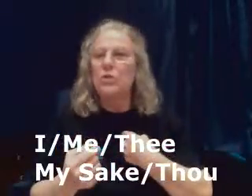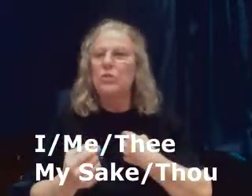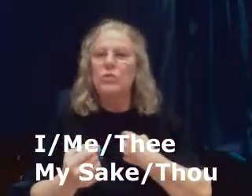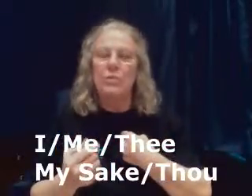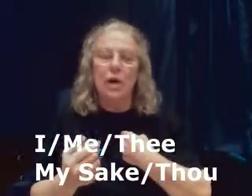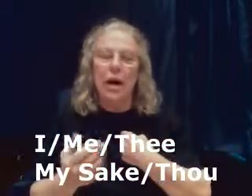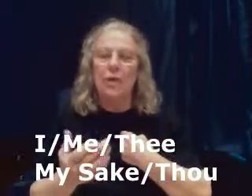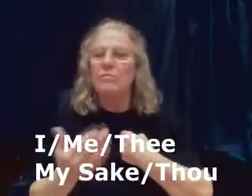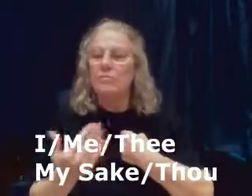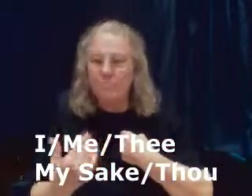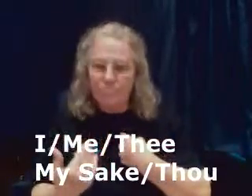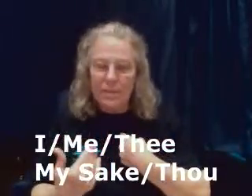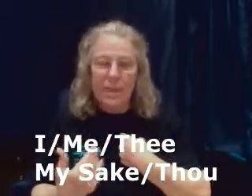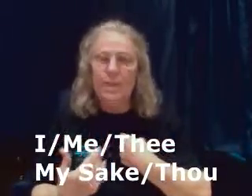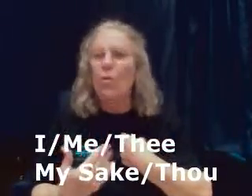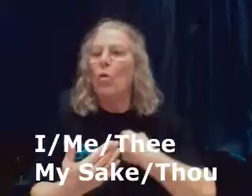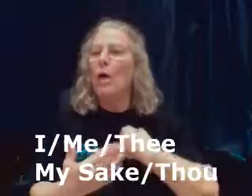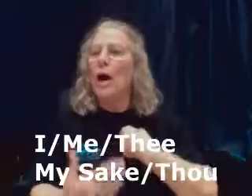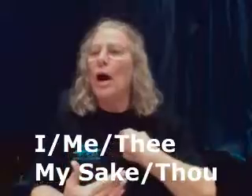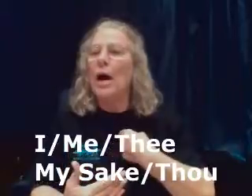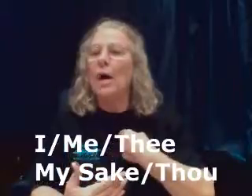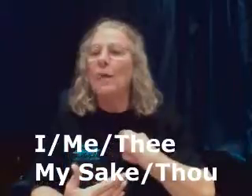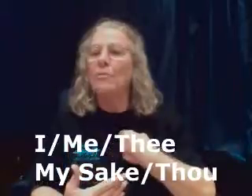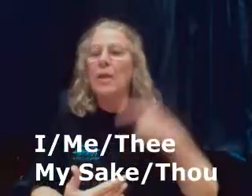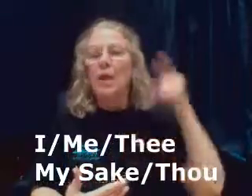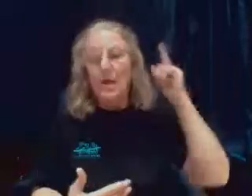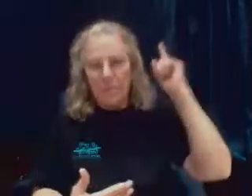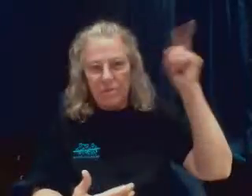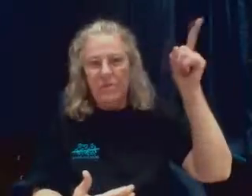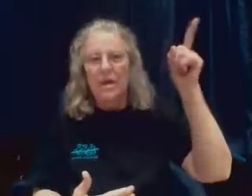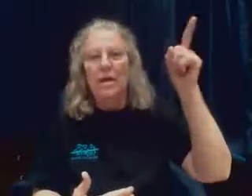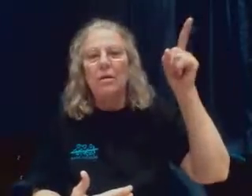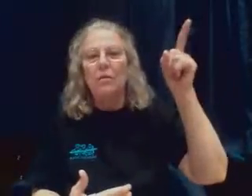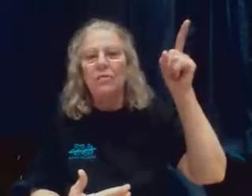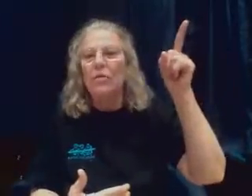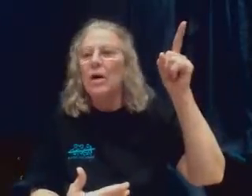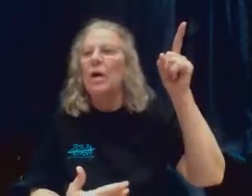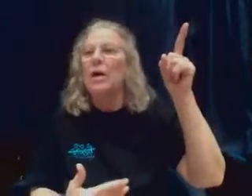to me or I, thee for God,